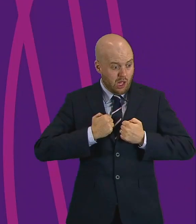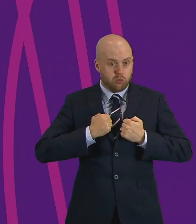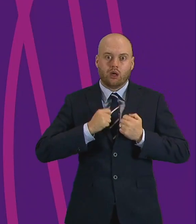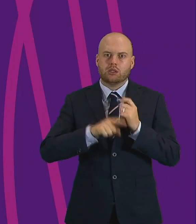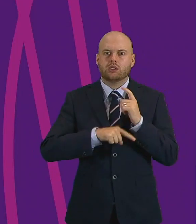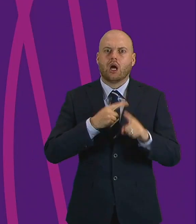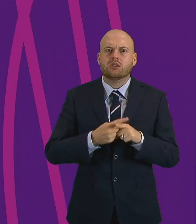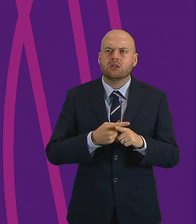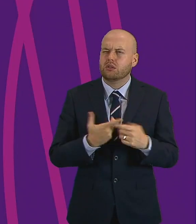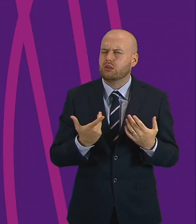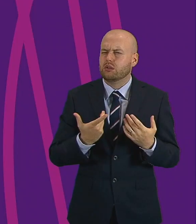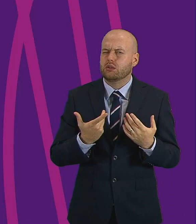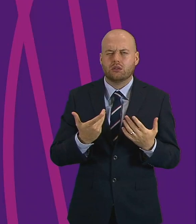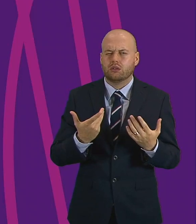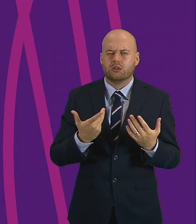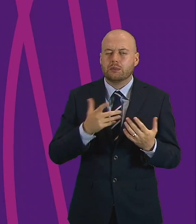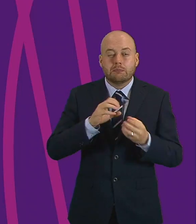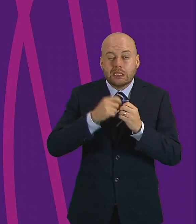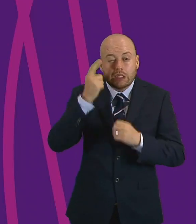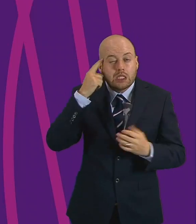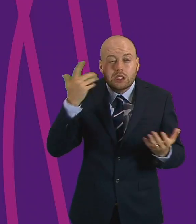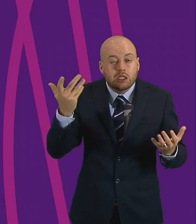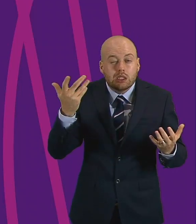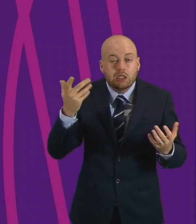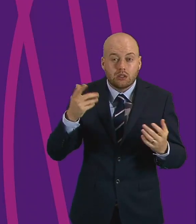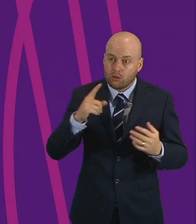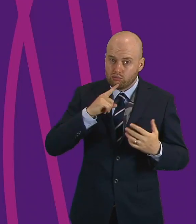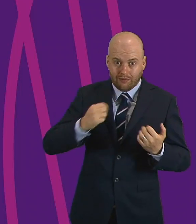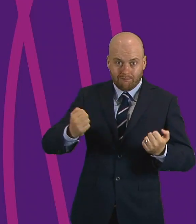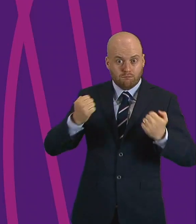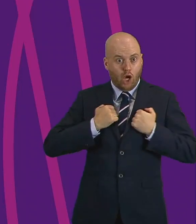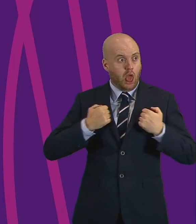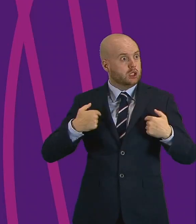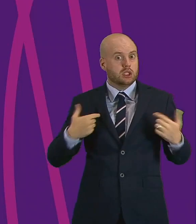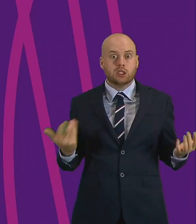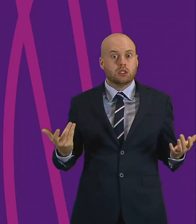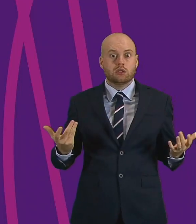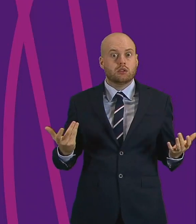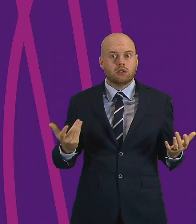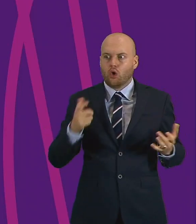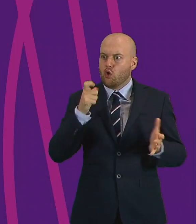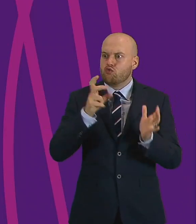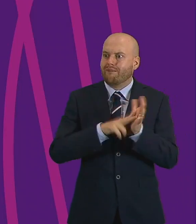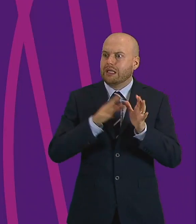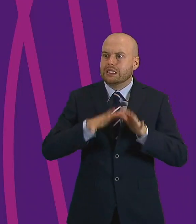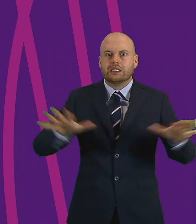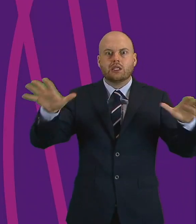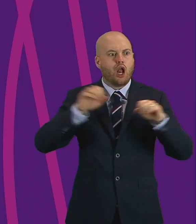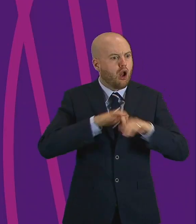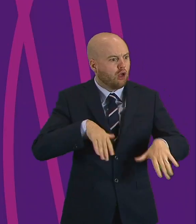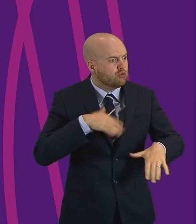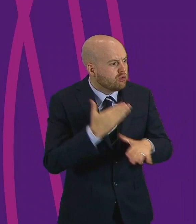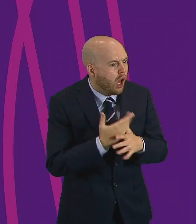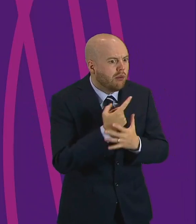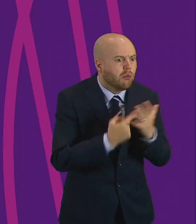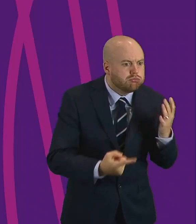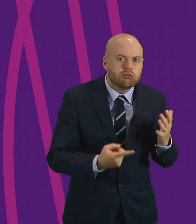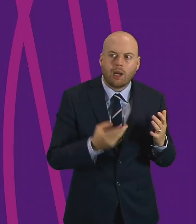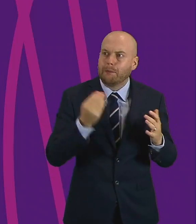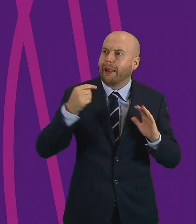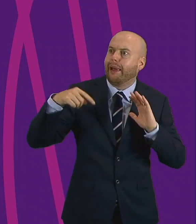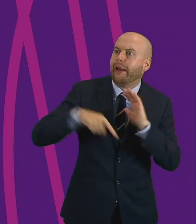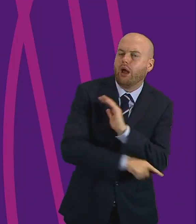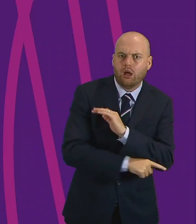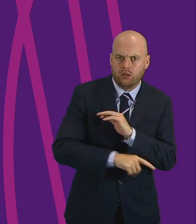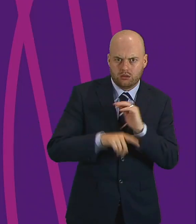government penalising the people for the effect of their own policies. I hope that does not happen. We need to plan a recovery,